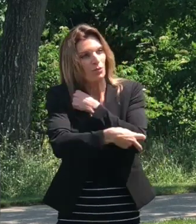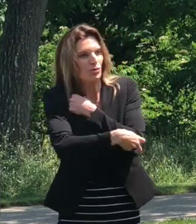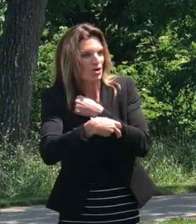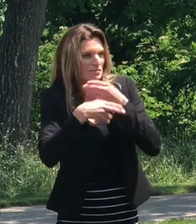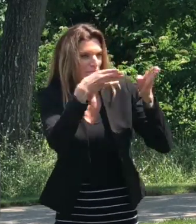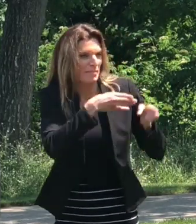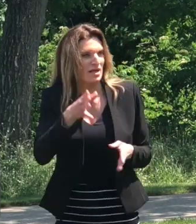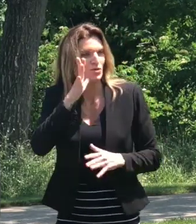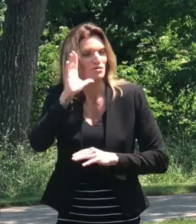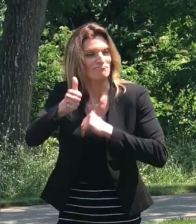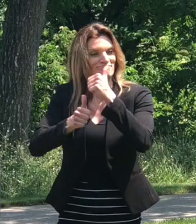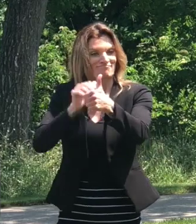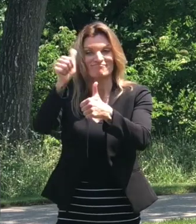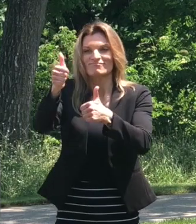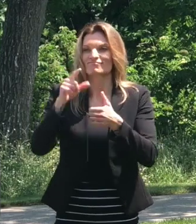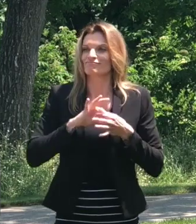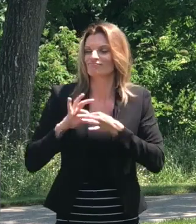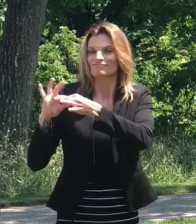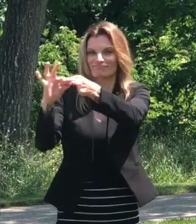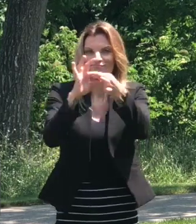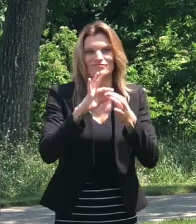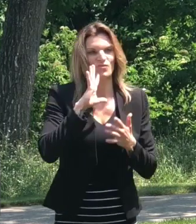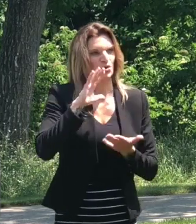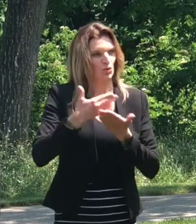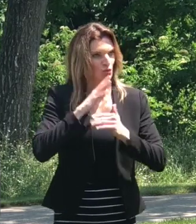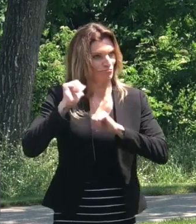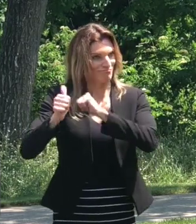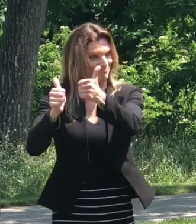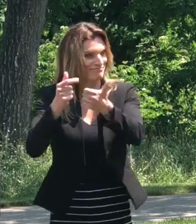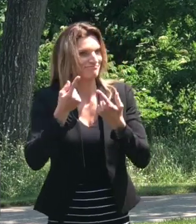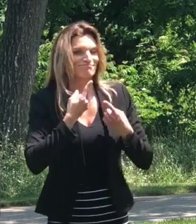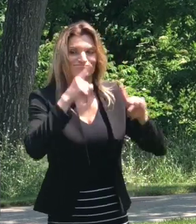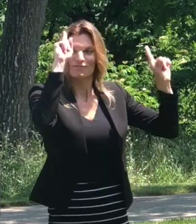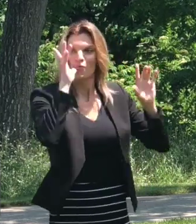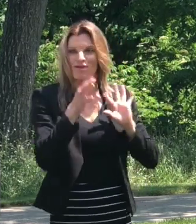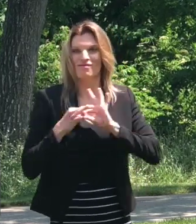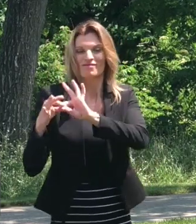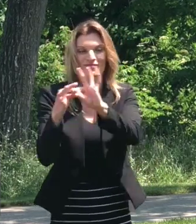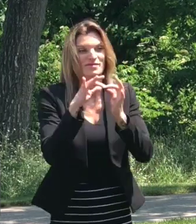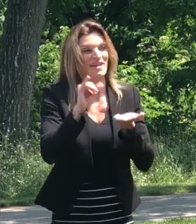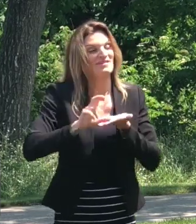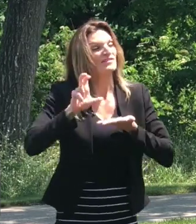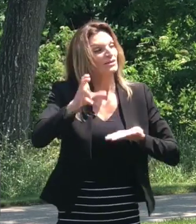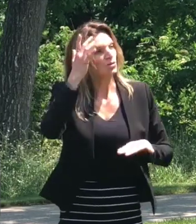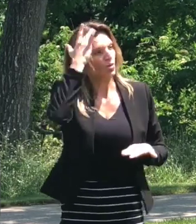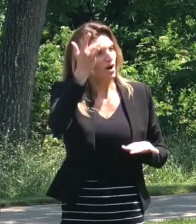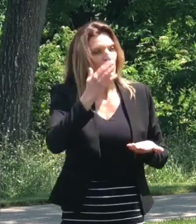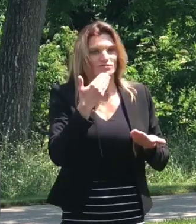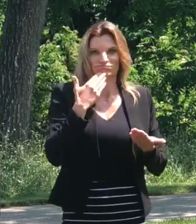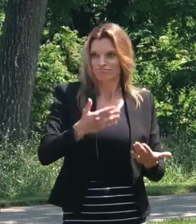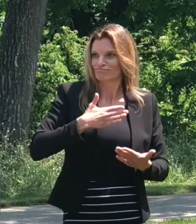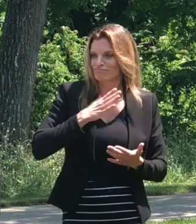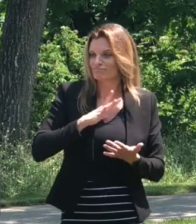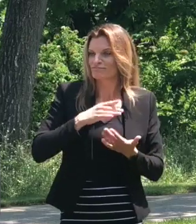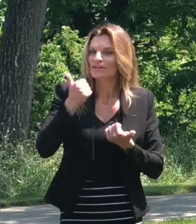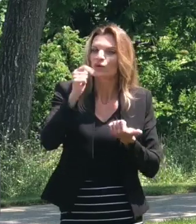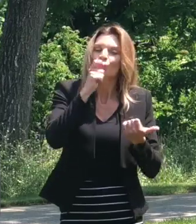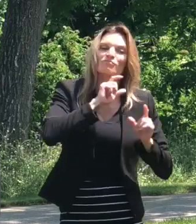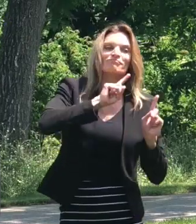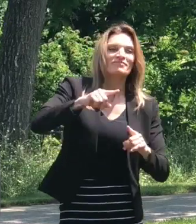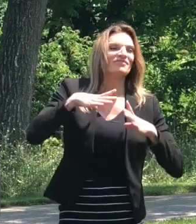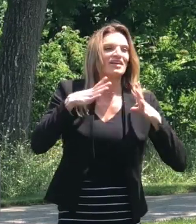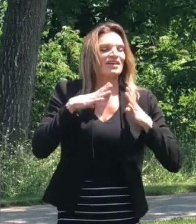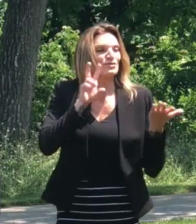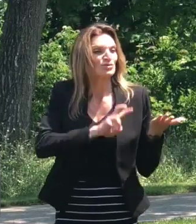Bay, and Grand River Eagles Trail, Edges Trails. This investment will help communities who rely on tourism in